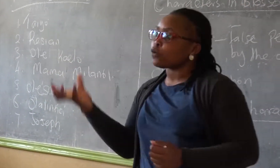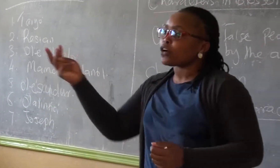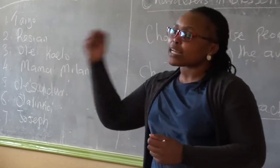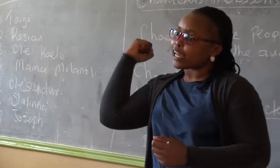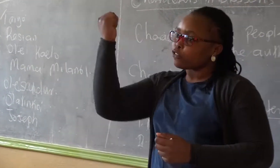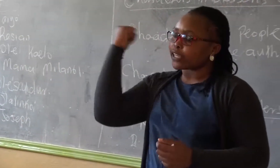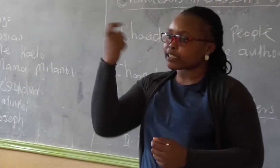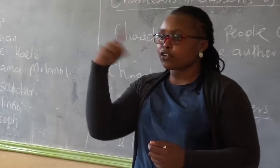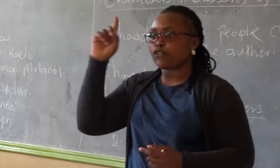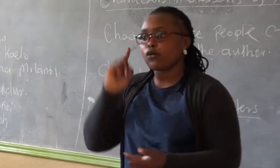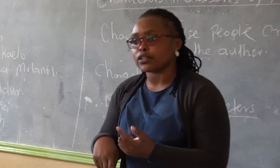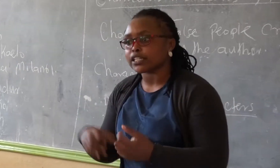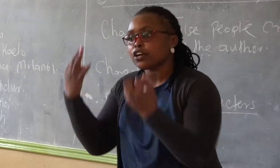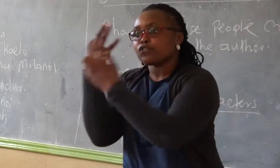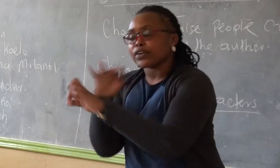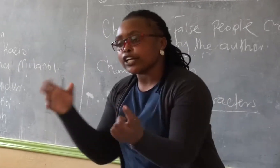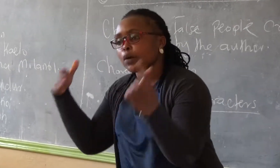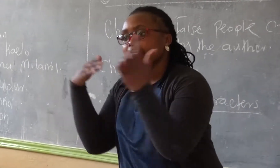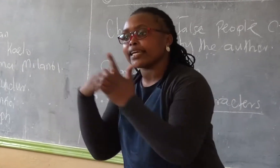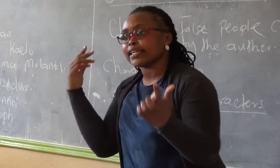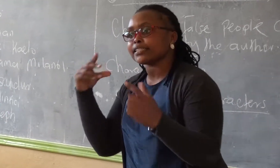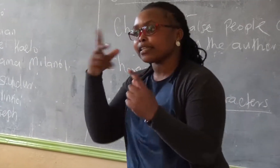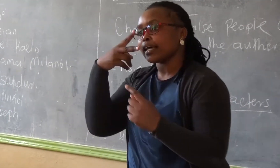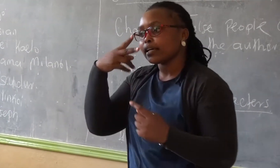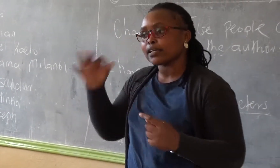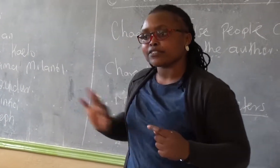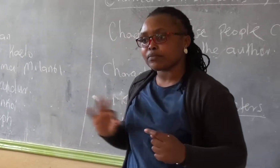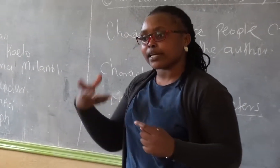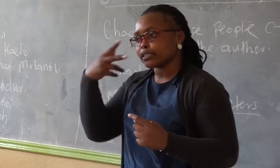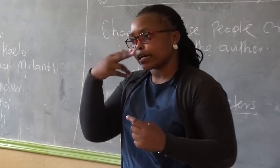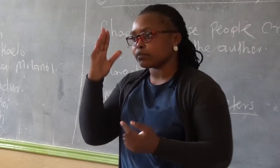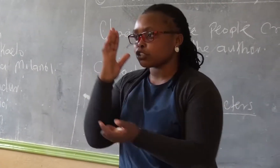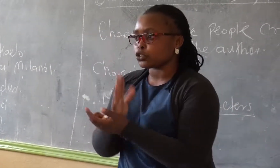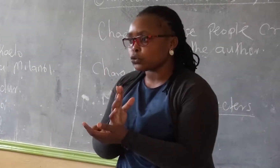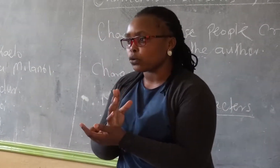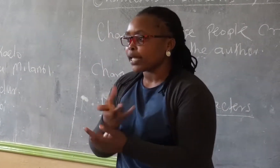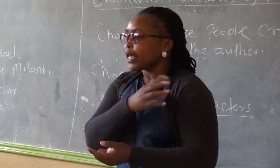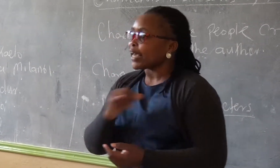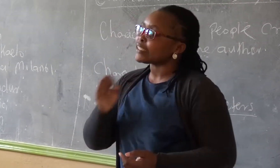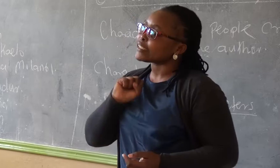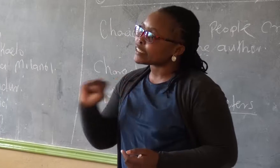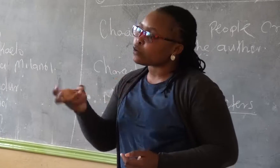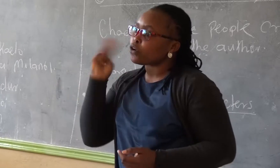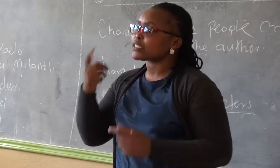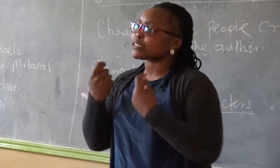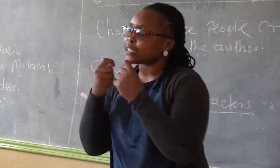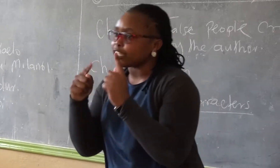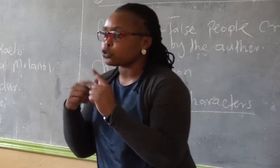was advocating for what? Freedom against the female circumcision, true. And she was trying to